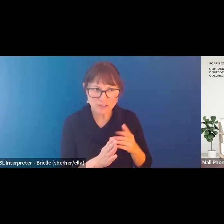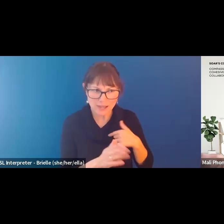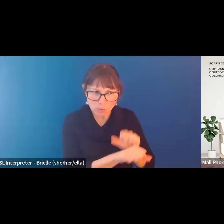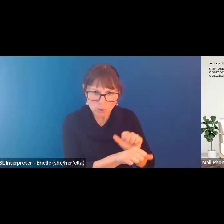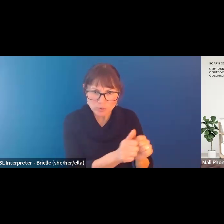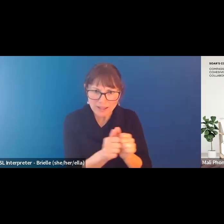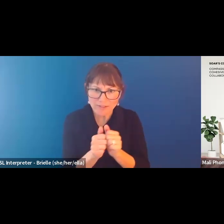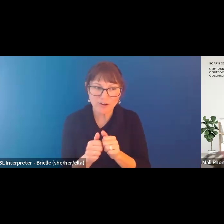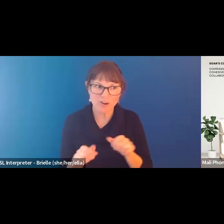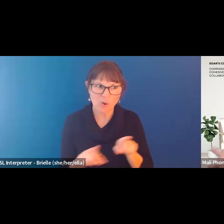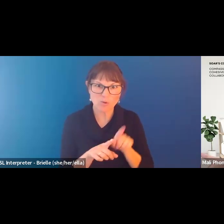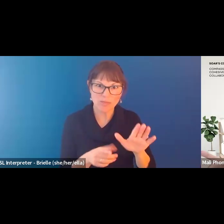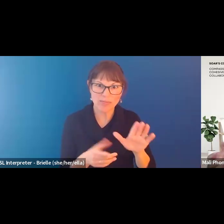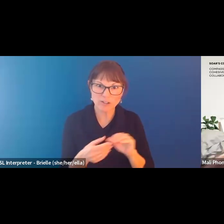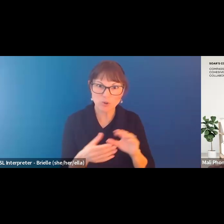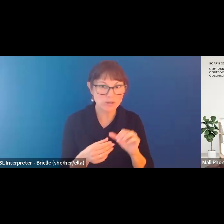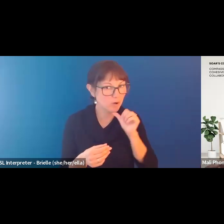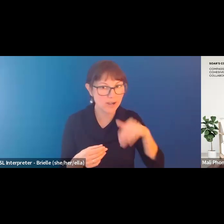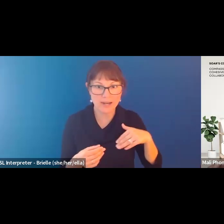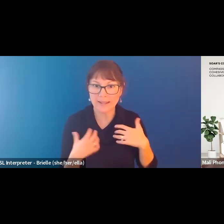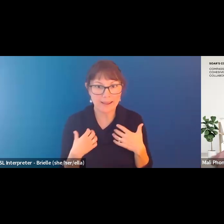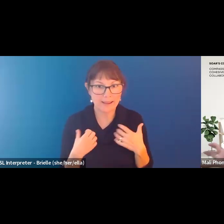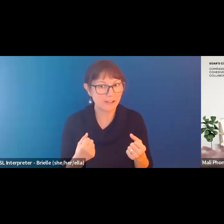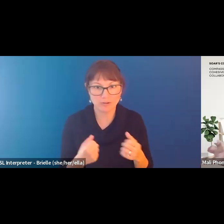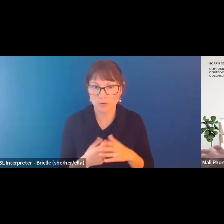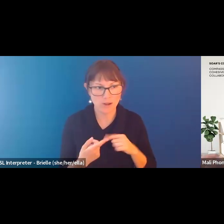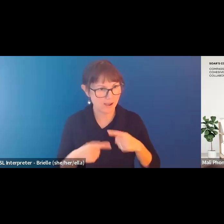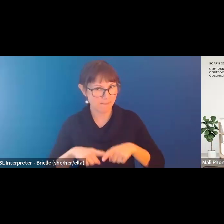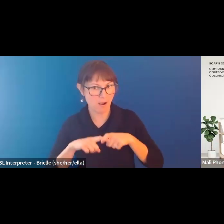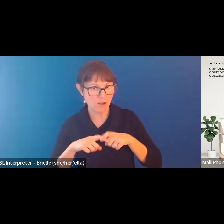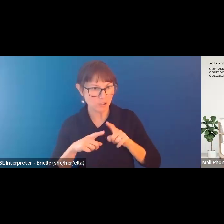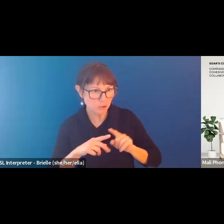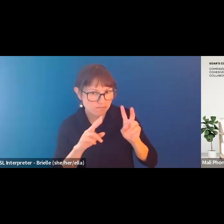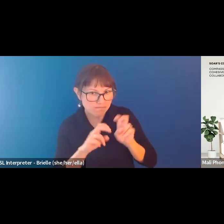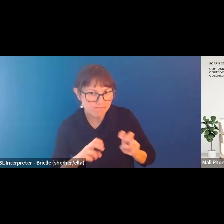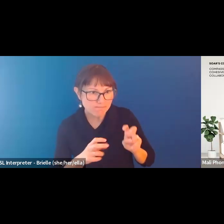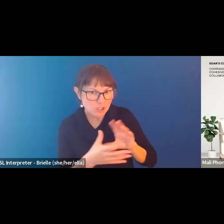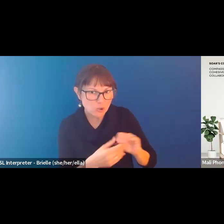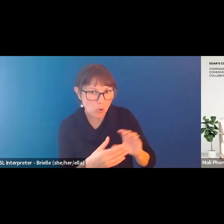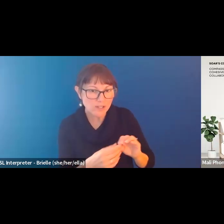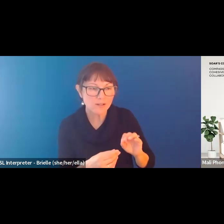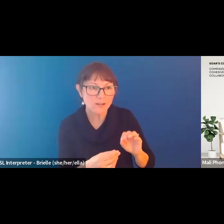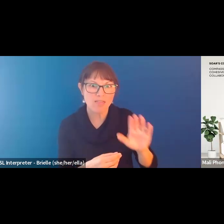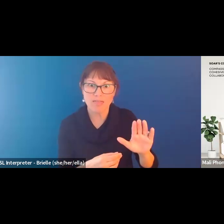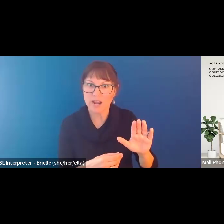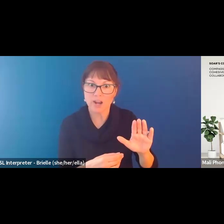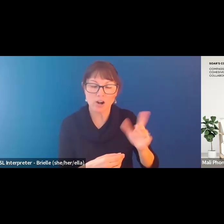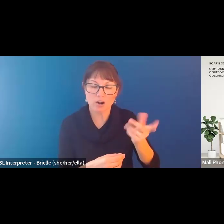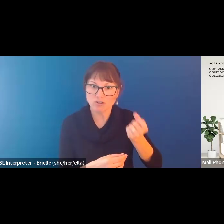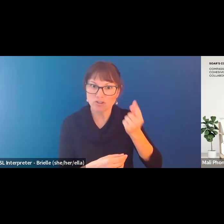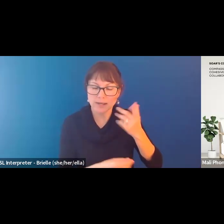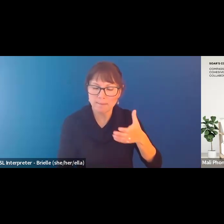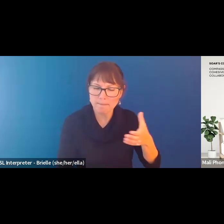carrying unhealed stories. When I paused to explore those stories, the leadership breakthroughs were very powerful.